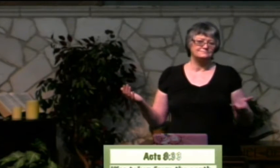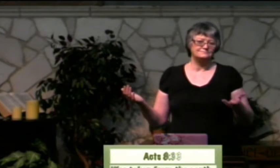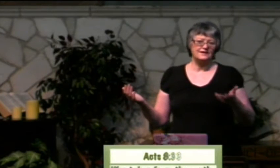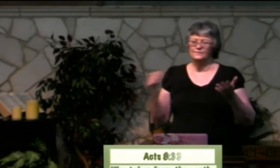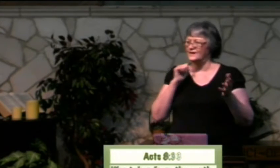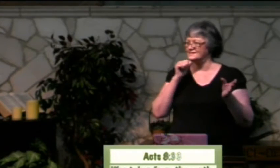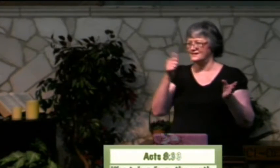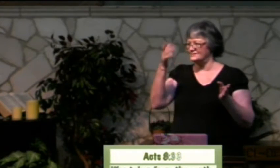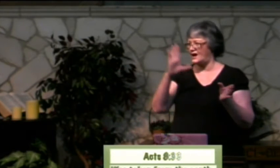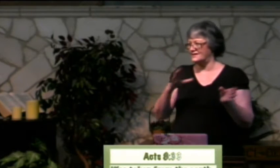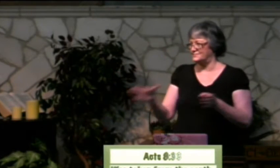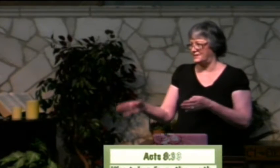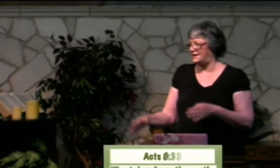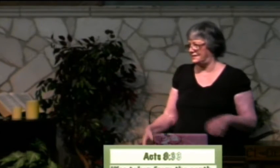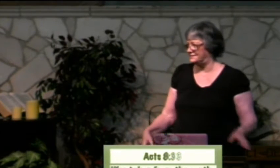It wasn't in God's plan.